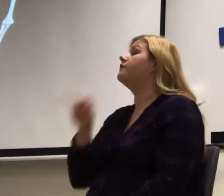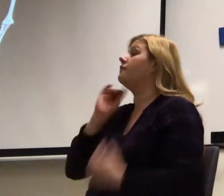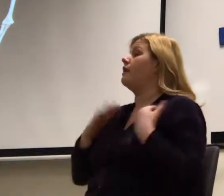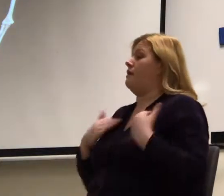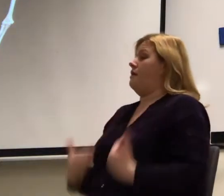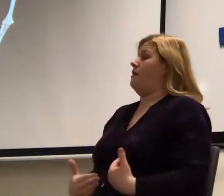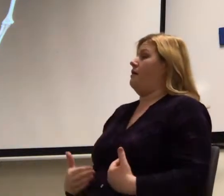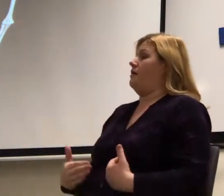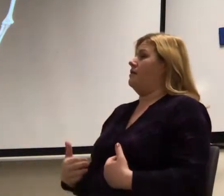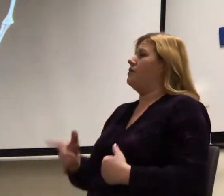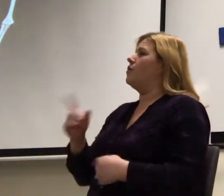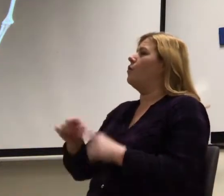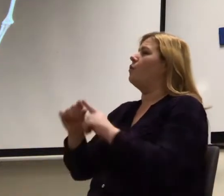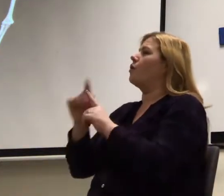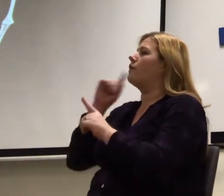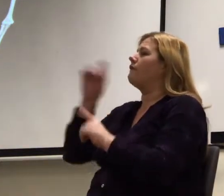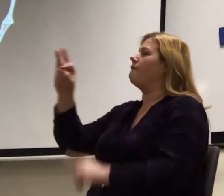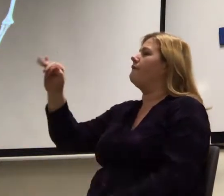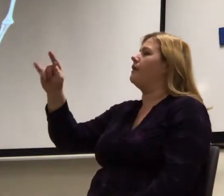word for fingers is digits.